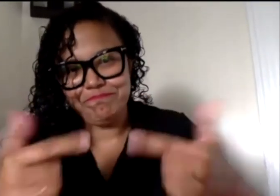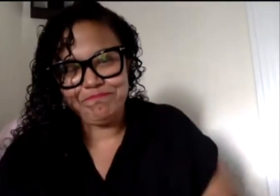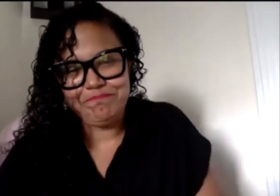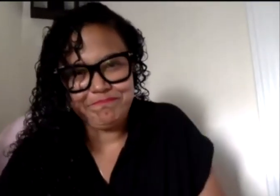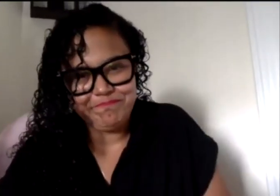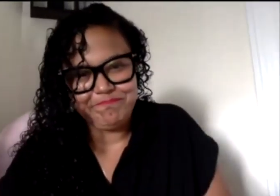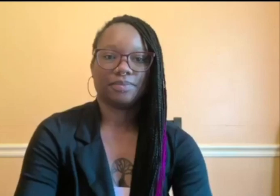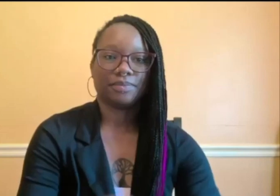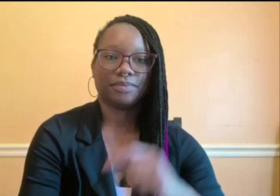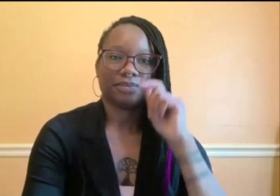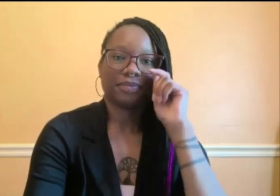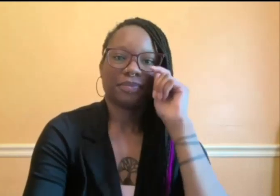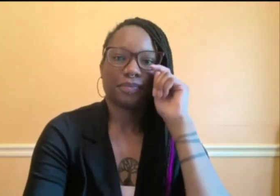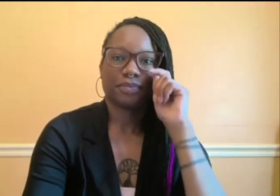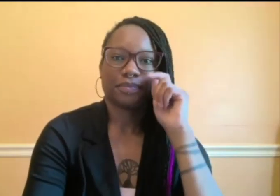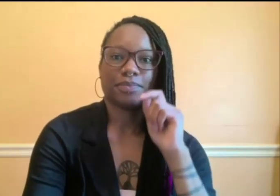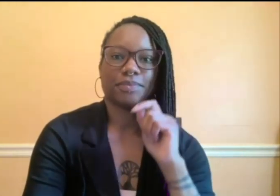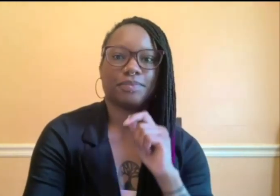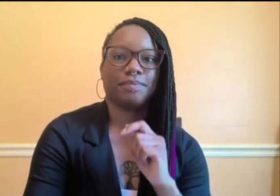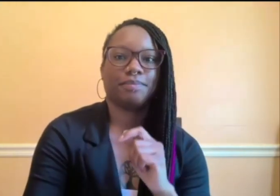themselves represented. Dr. Glow?